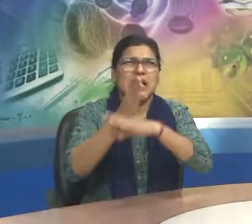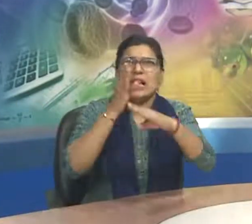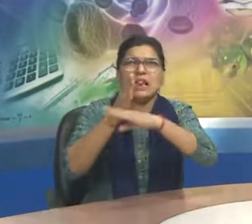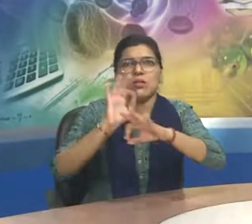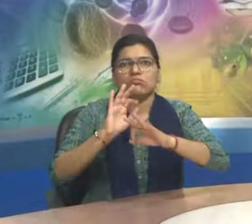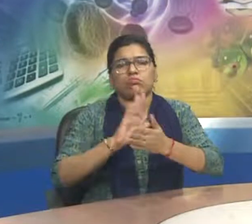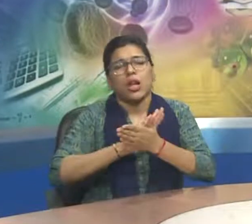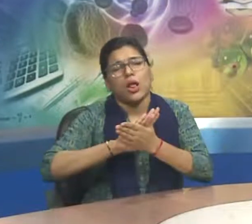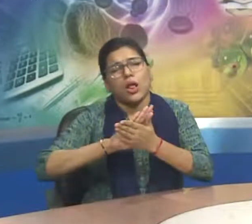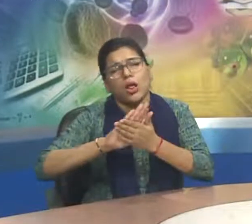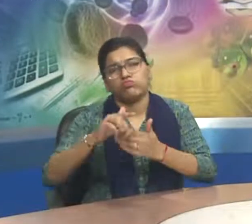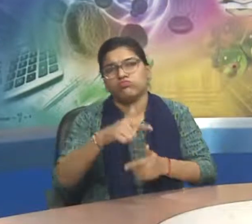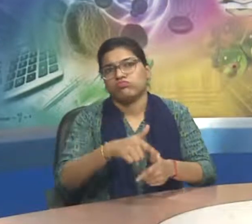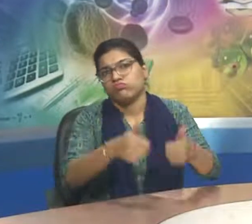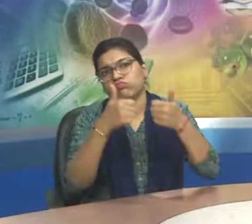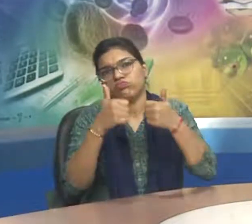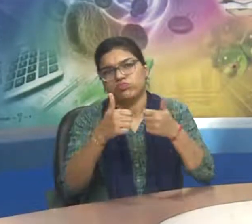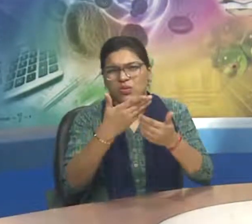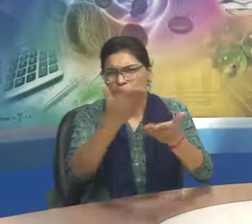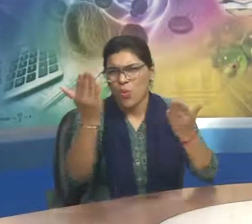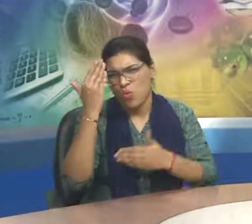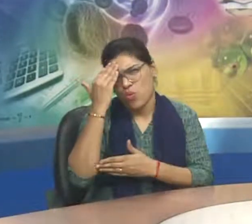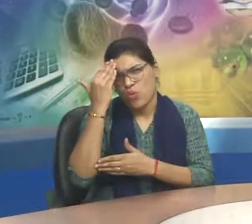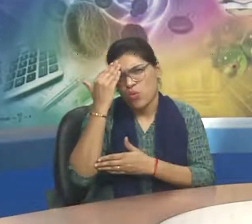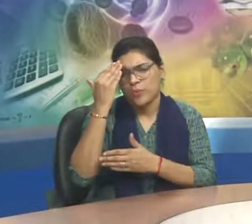a relatively clean fuel.